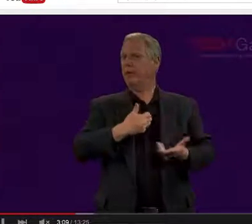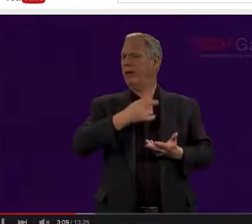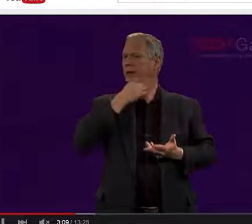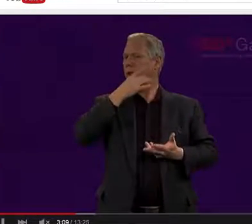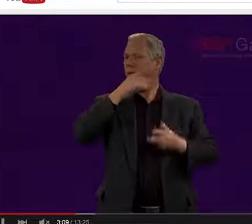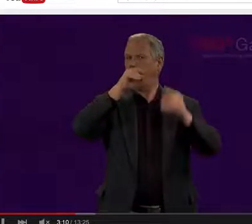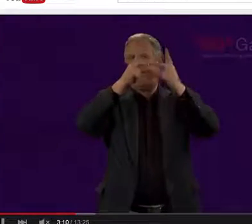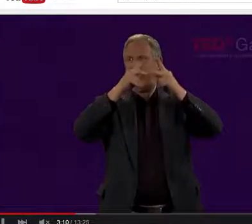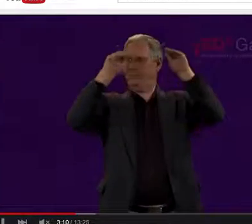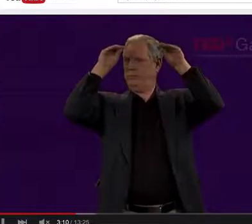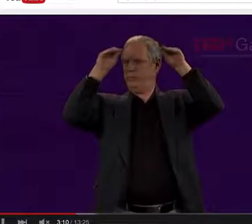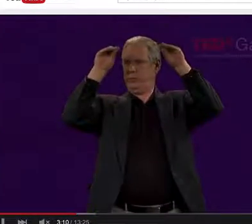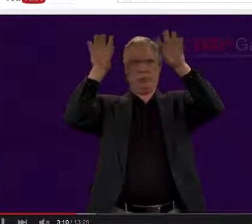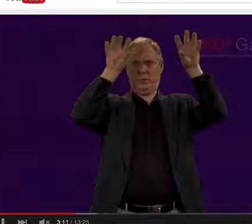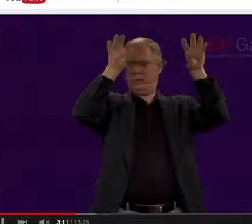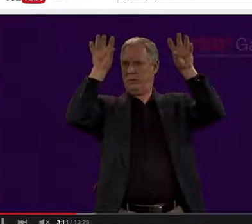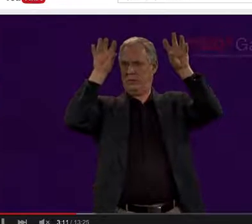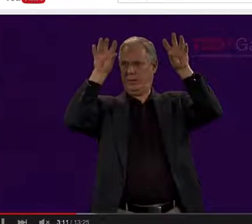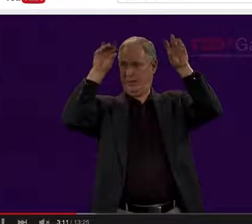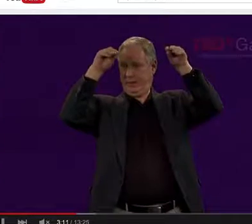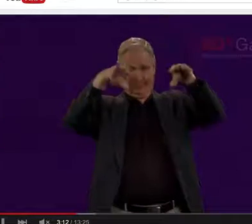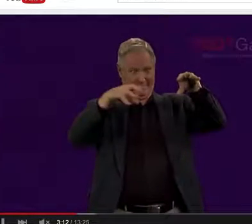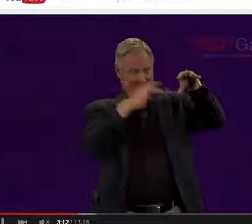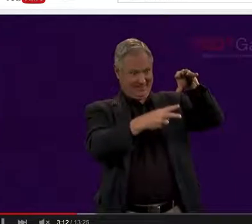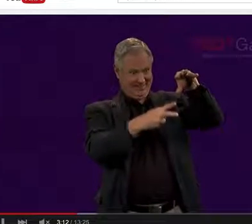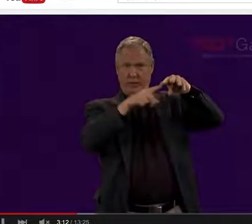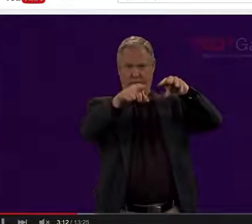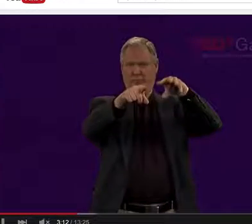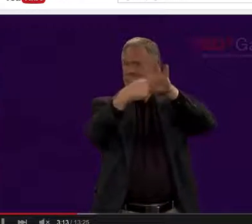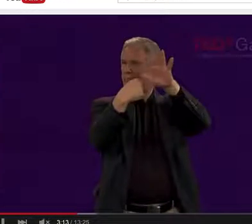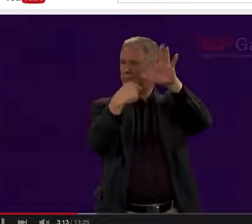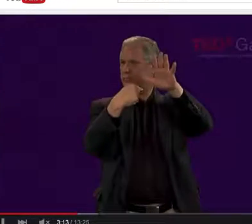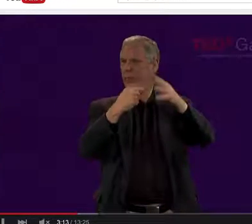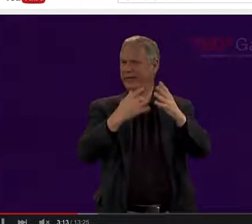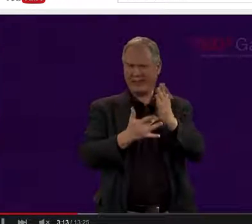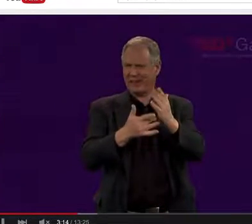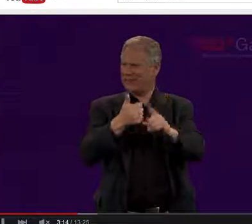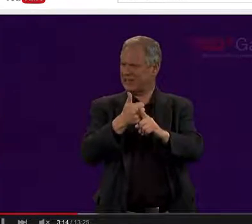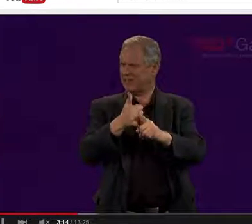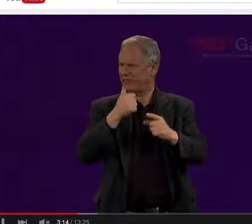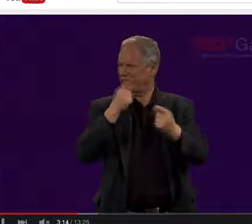goes bounces off the screen with the lights overhead.